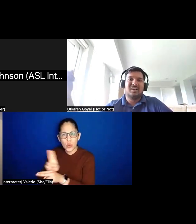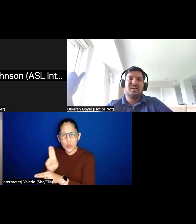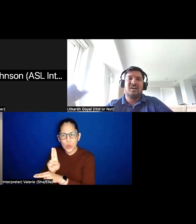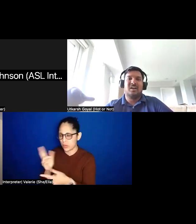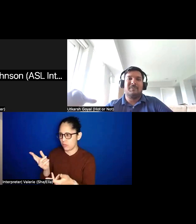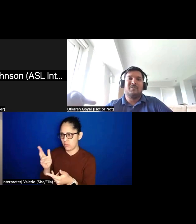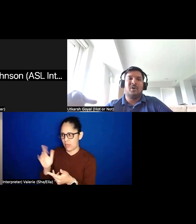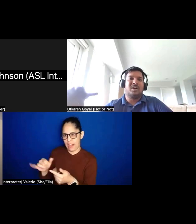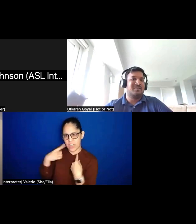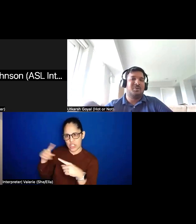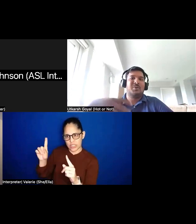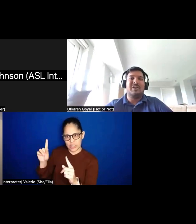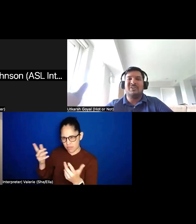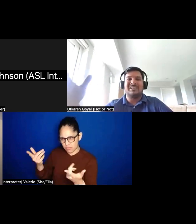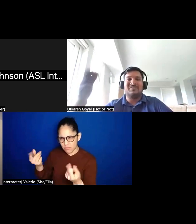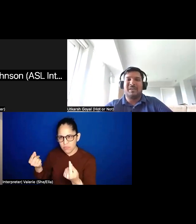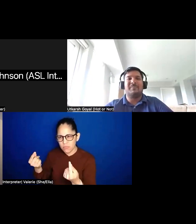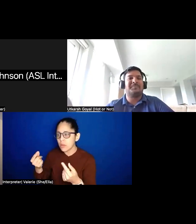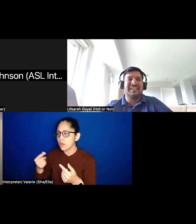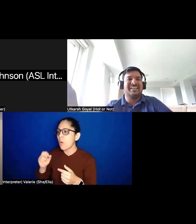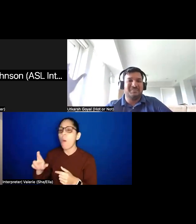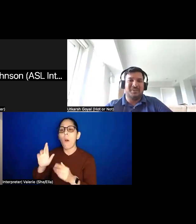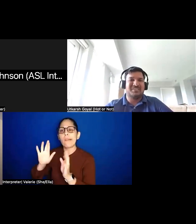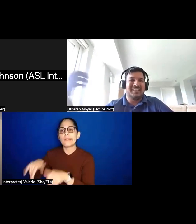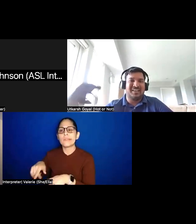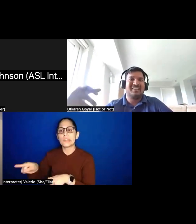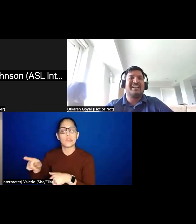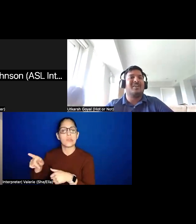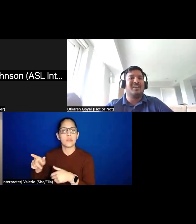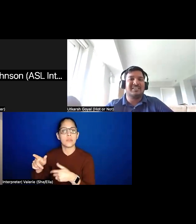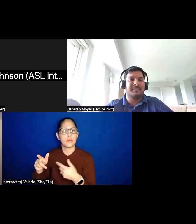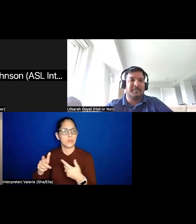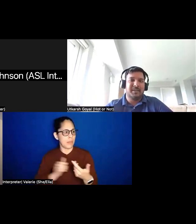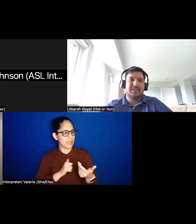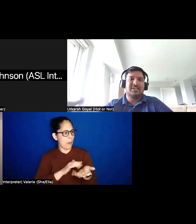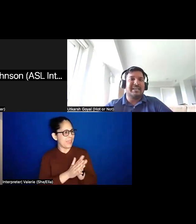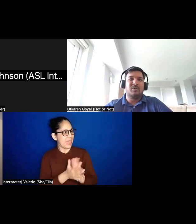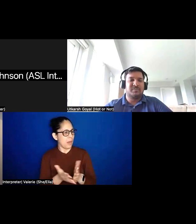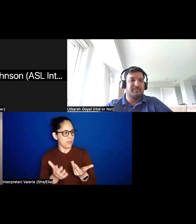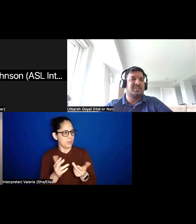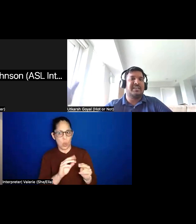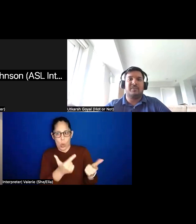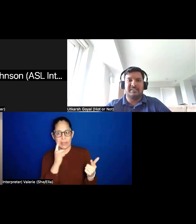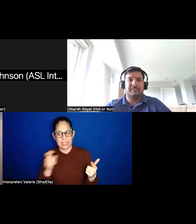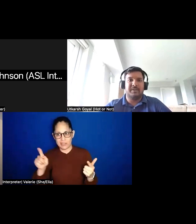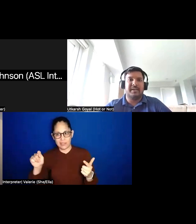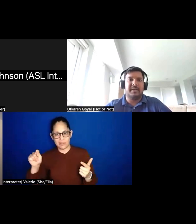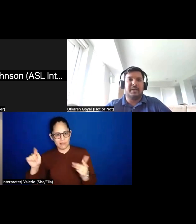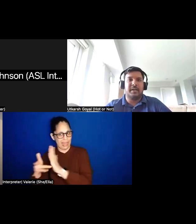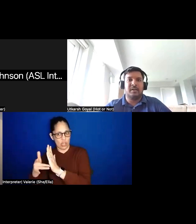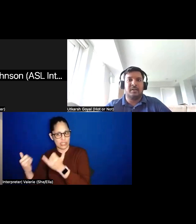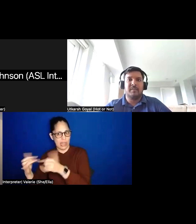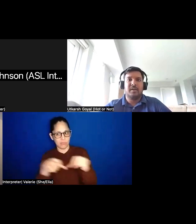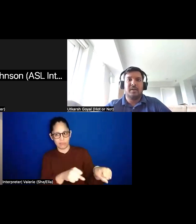that, or do you allow yourself to become obsolete because that technology has come out. So the same goes with blockchain, for example,